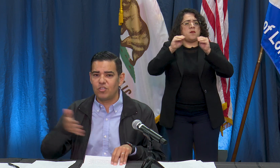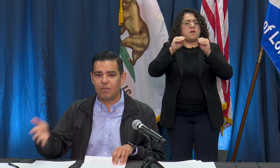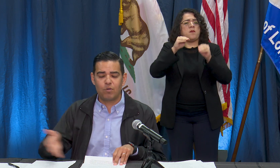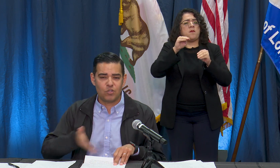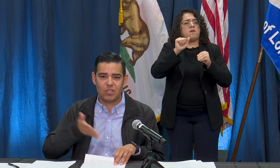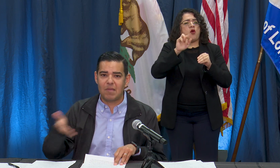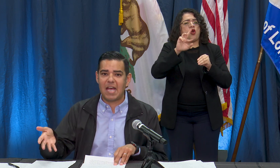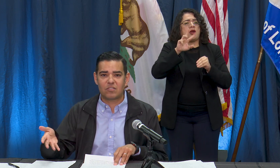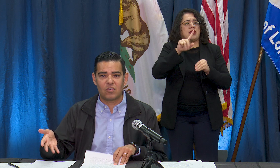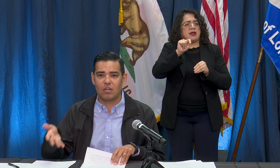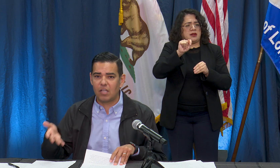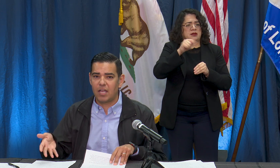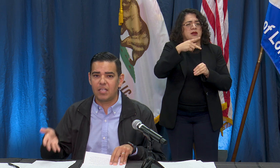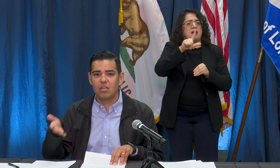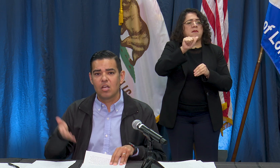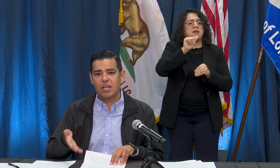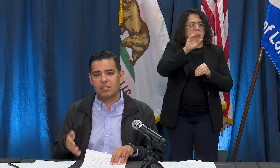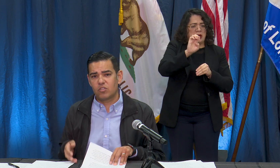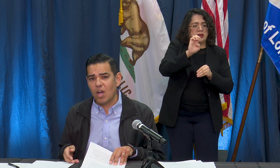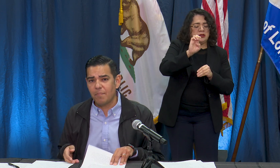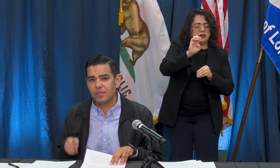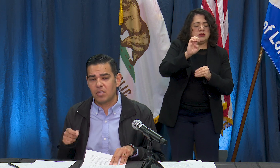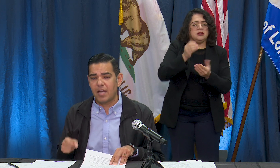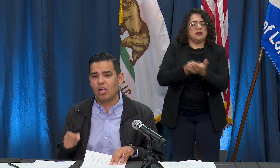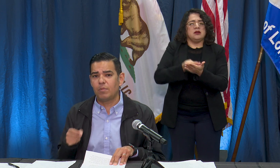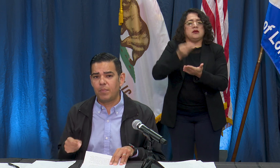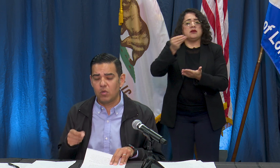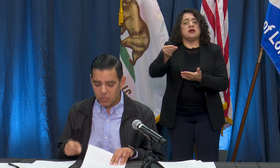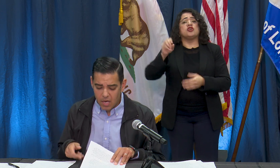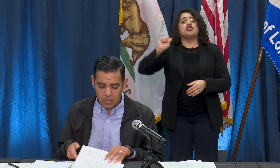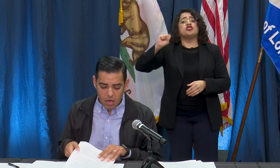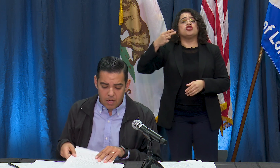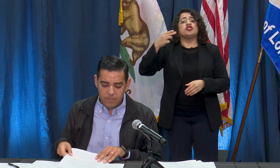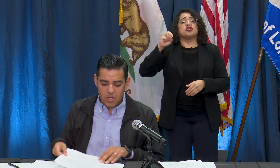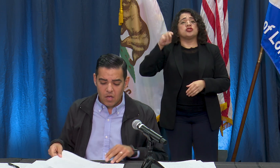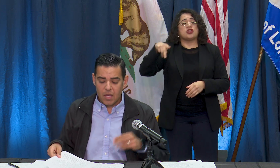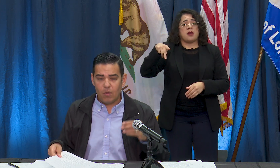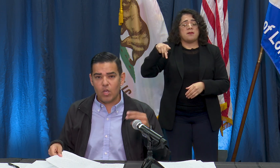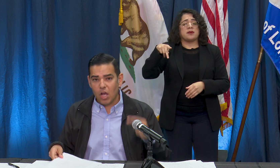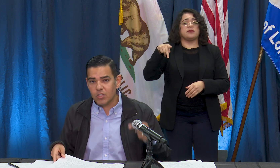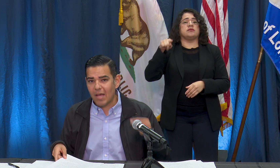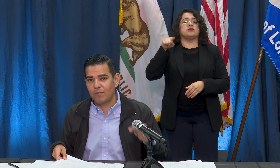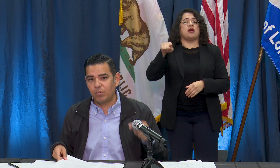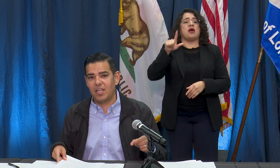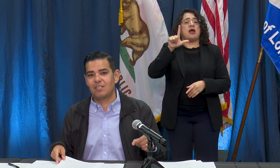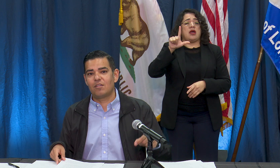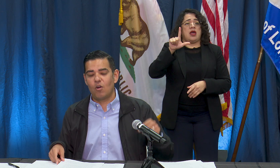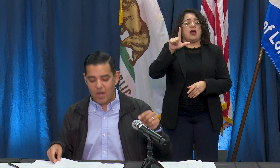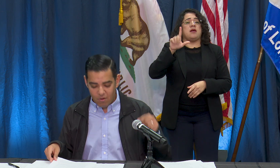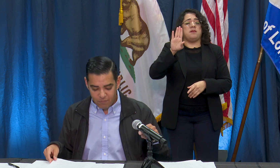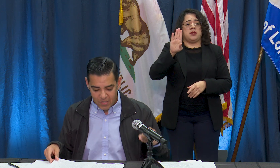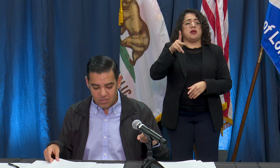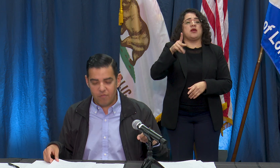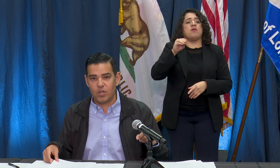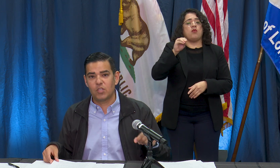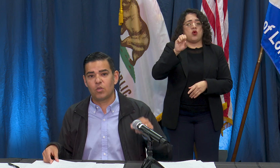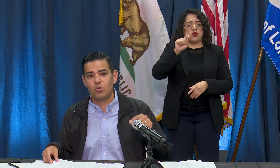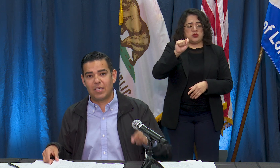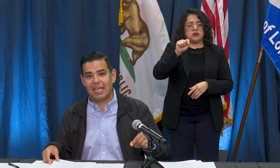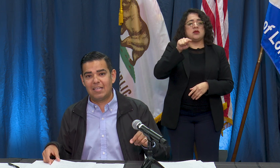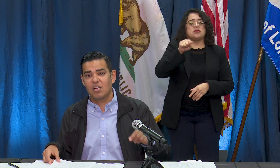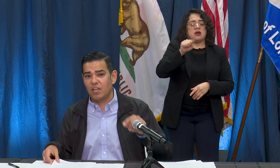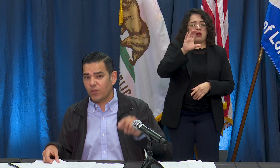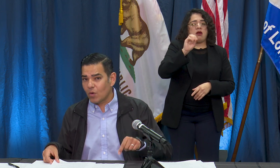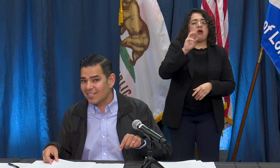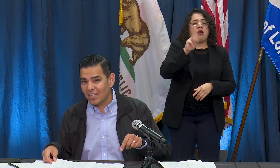exchanging and purchasing masks online. It's at shop.lbpost.com. We also have a place around face coverings where